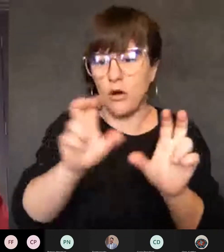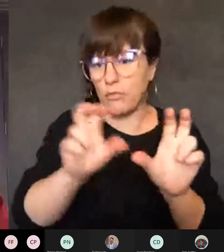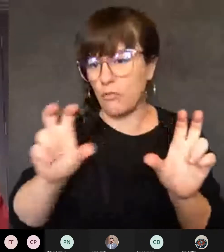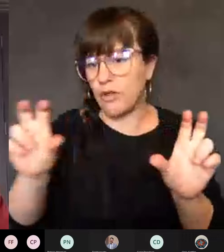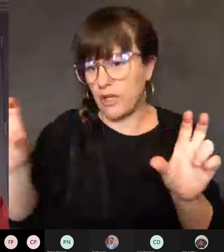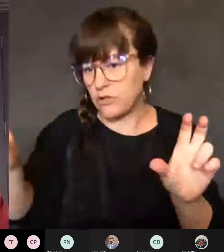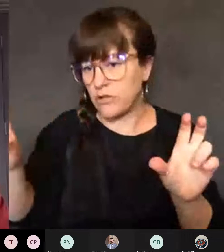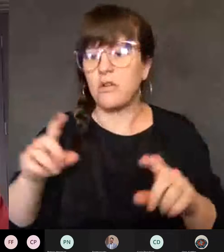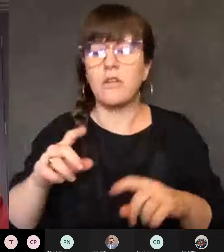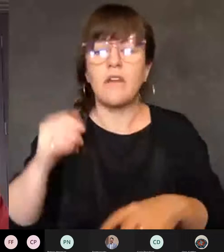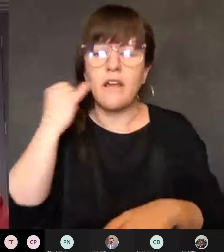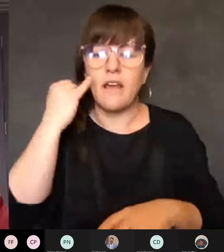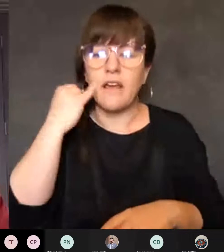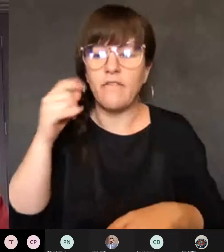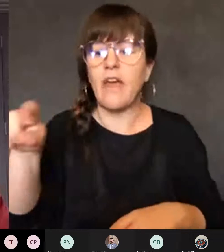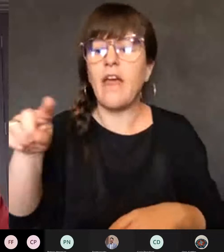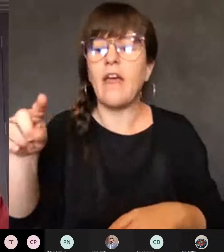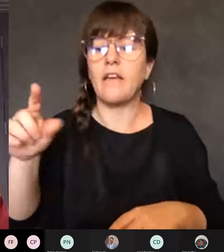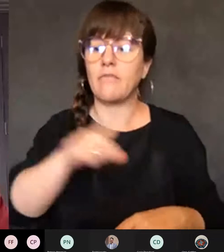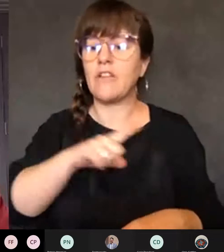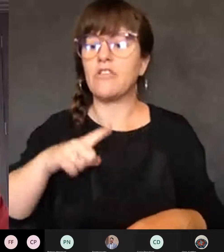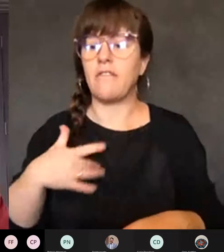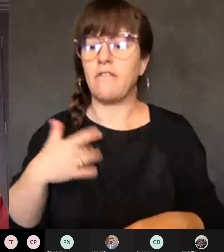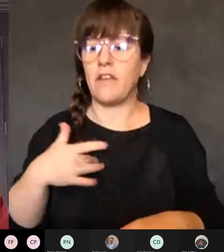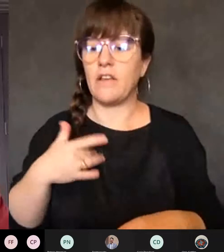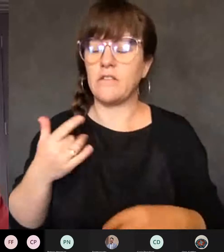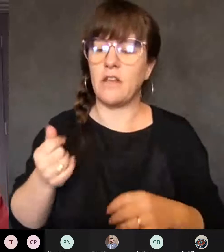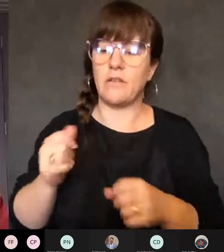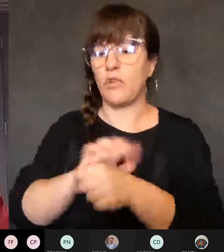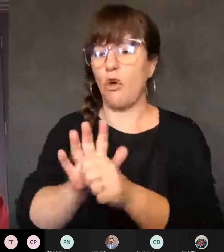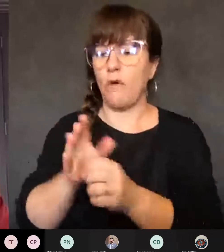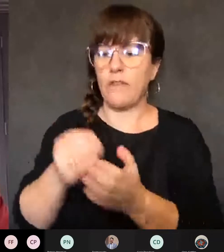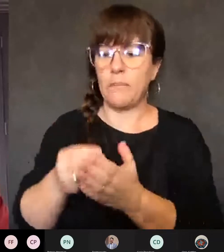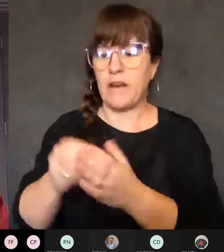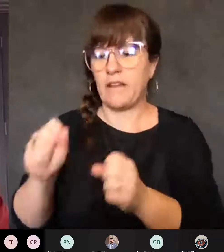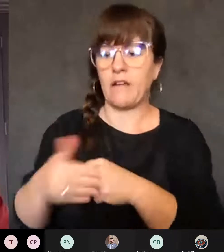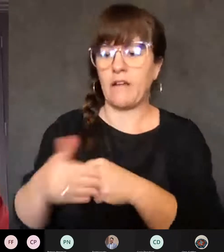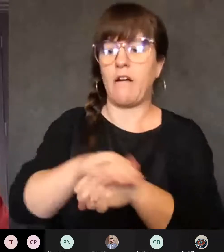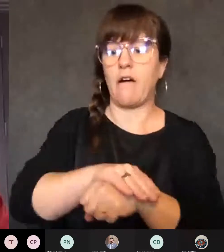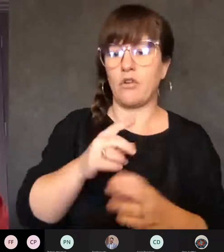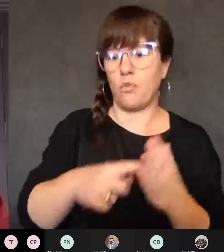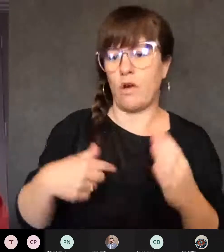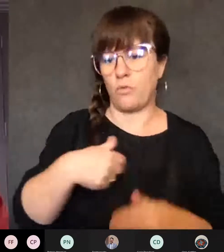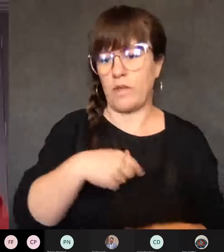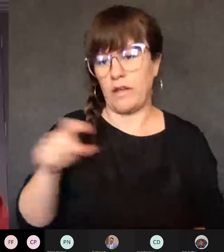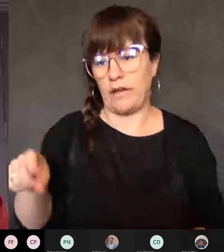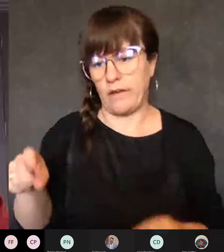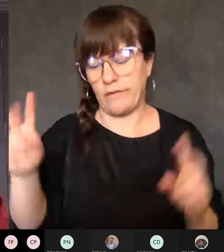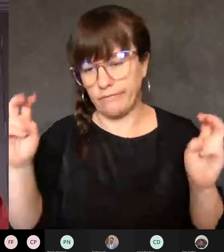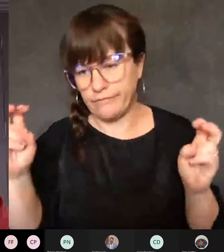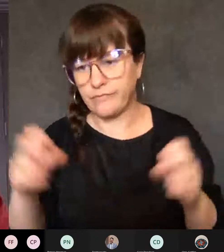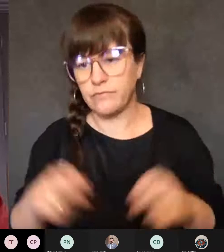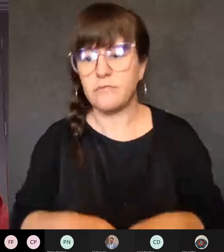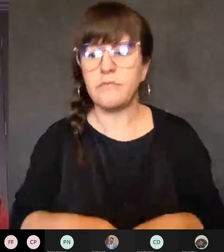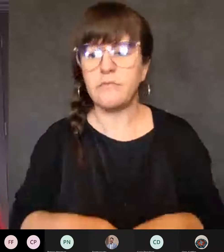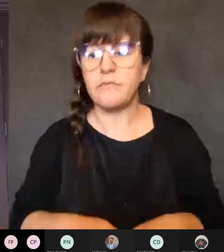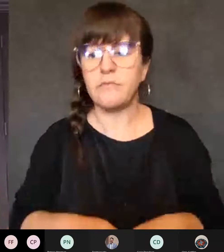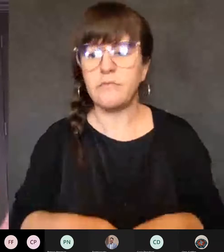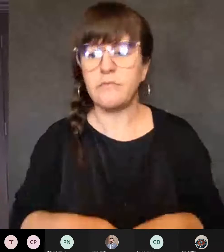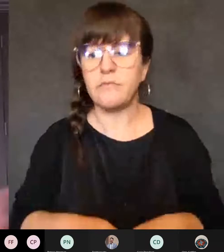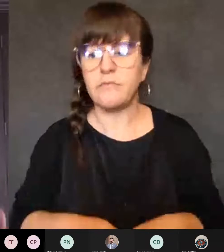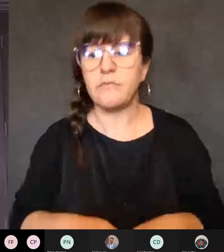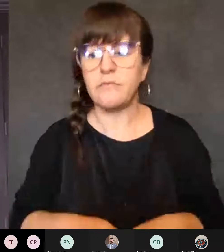with COVID money. So what that means, and from where I sit, is that the COVID money that we're going to get is not just going to